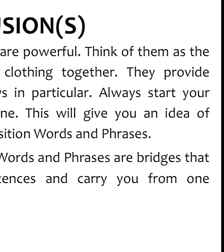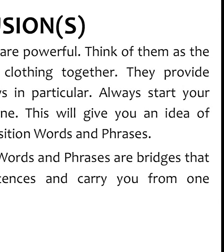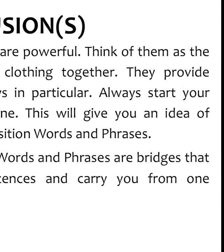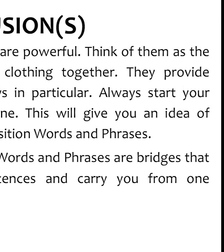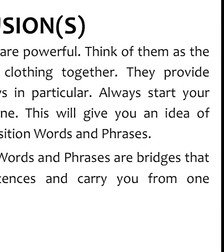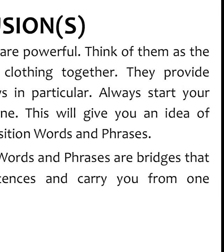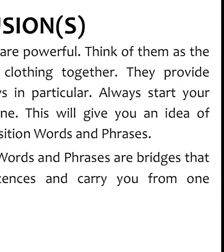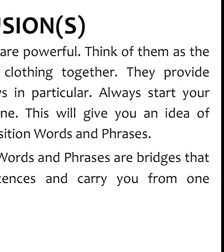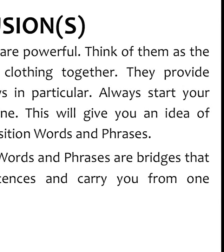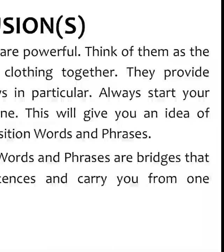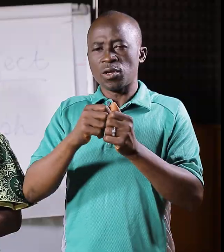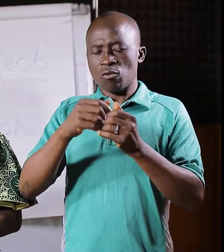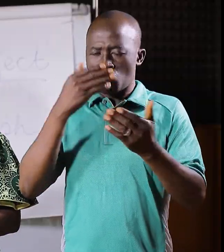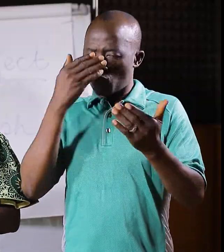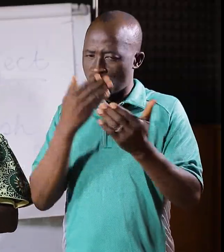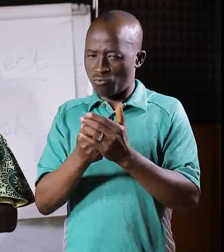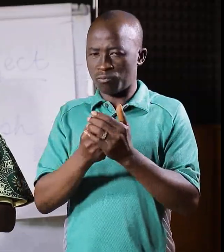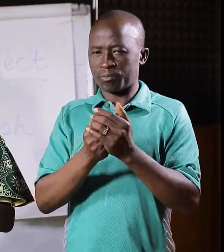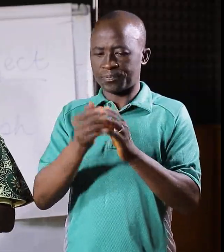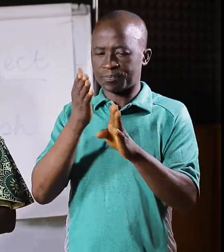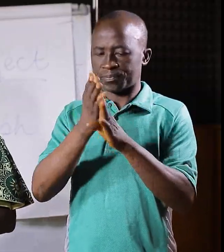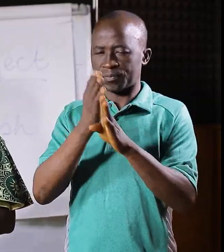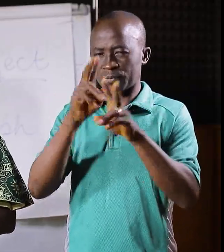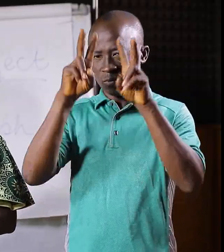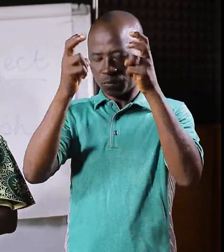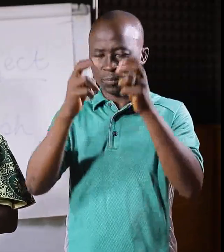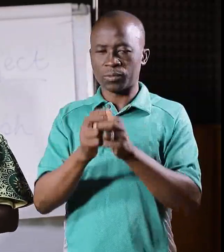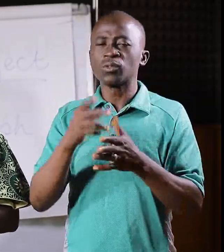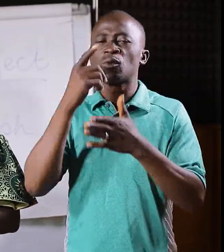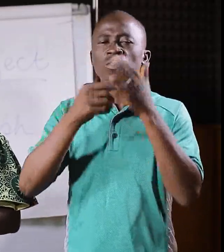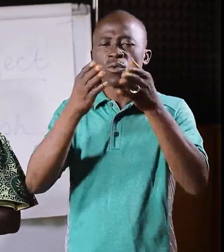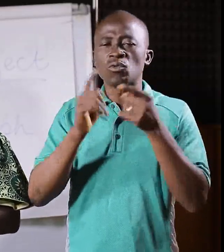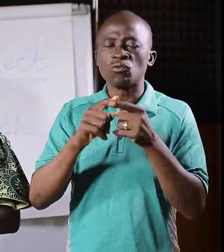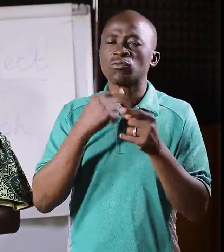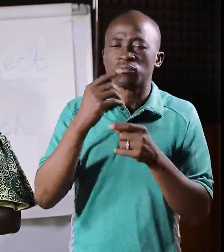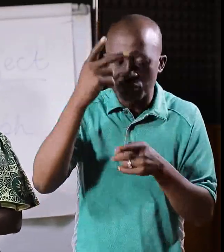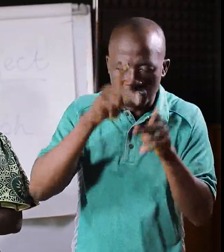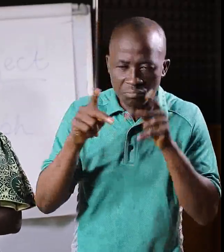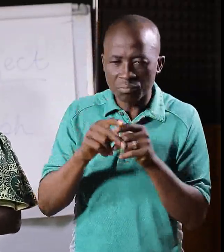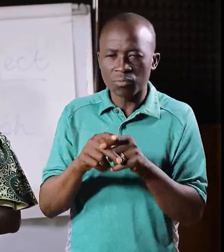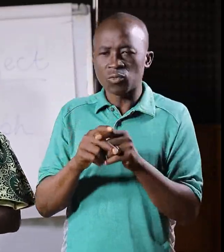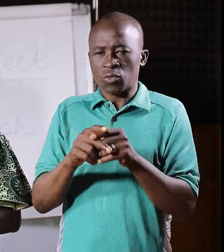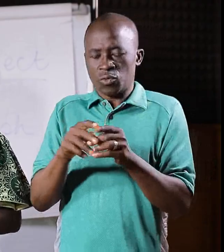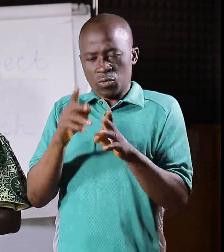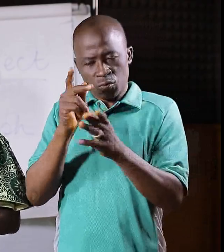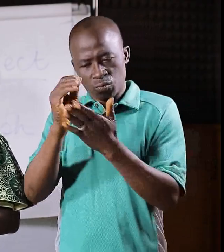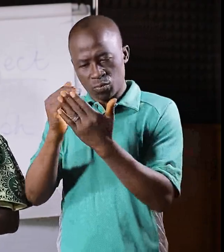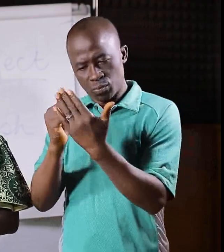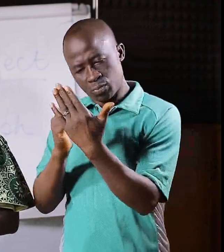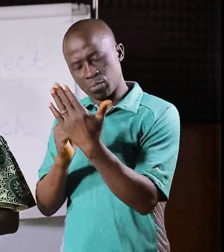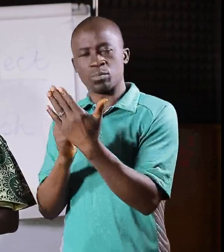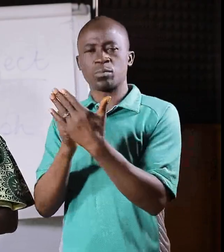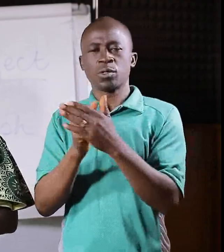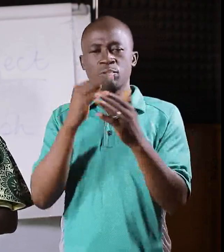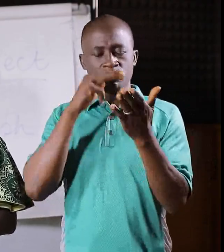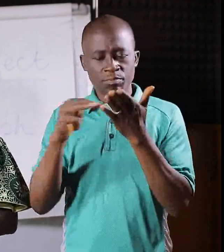a healthy outline. What do you want to tell the people? So you need to outline the ideas. You need to outline the